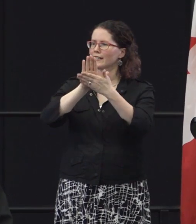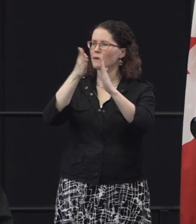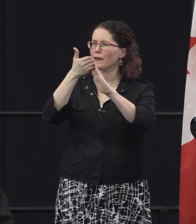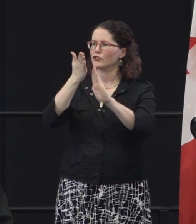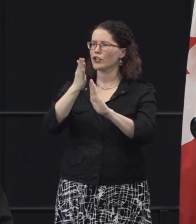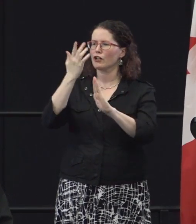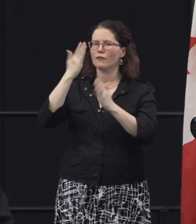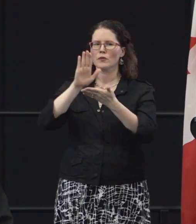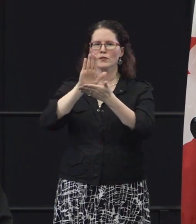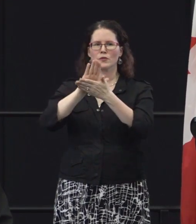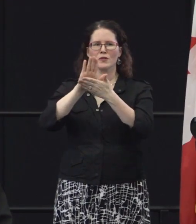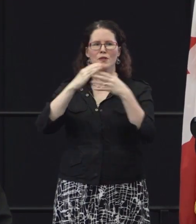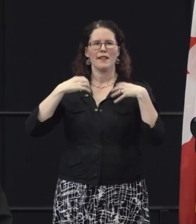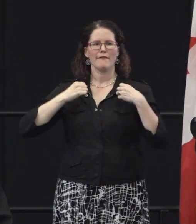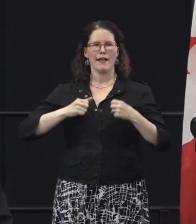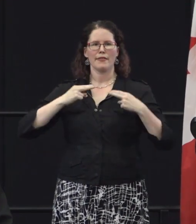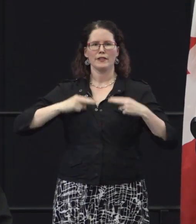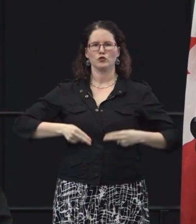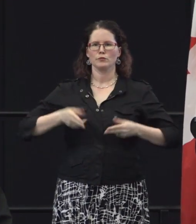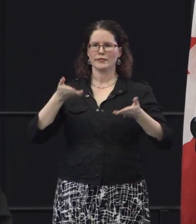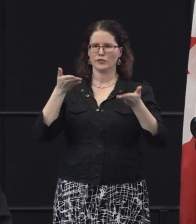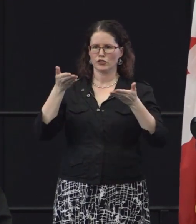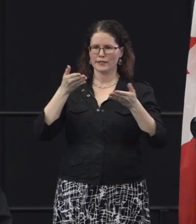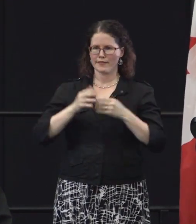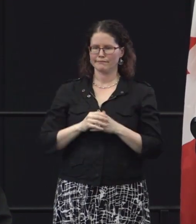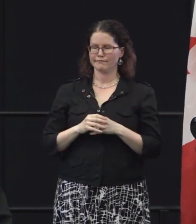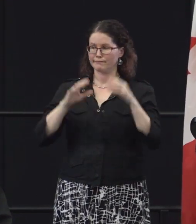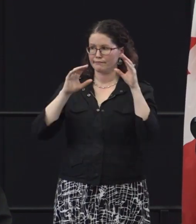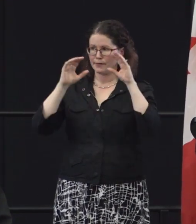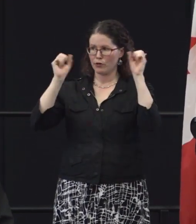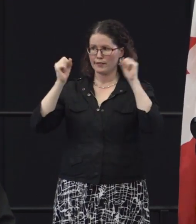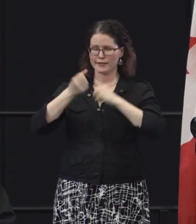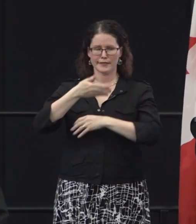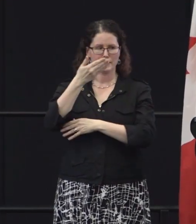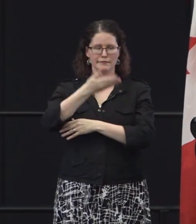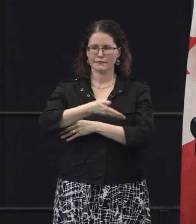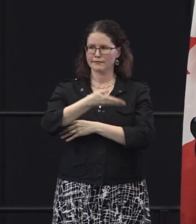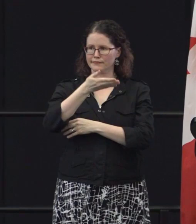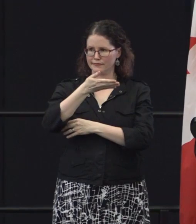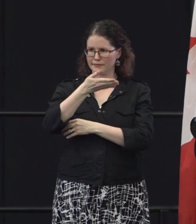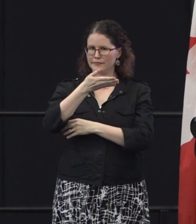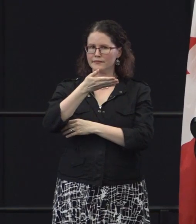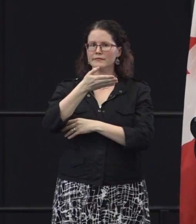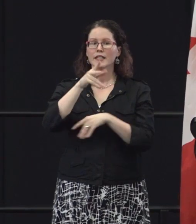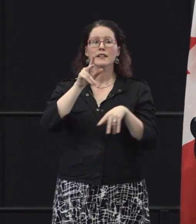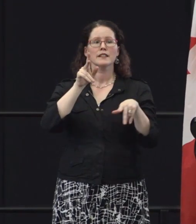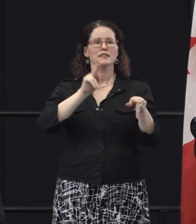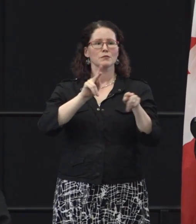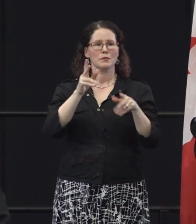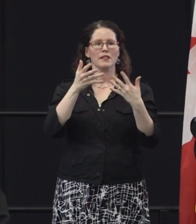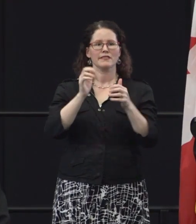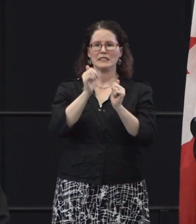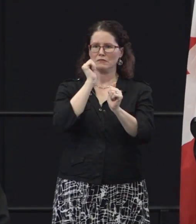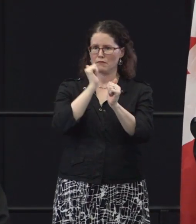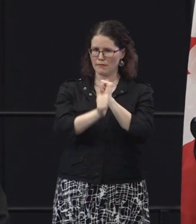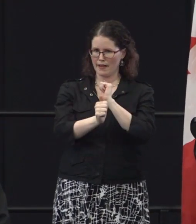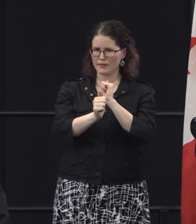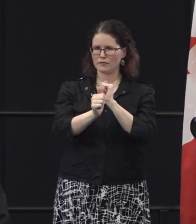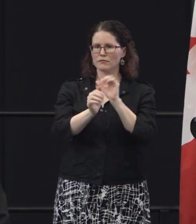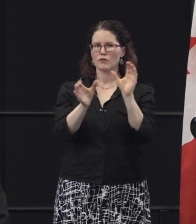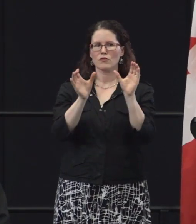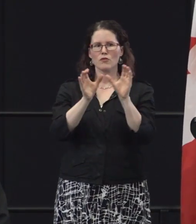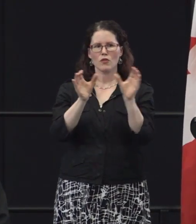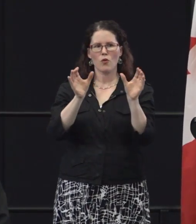Services. Mr. President, I present to you the following candidates who have completed all the requirements for